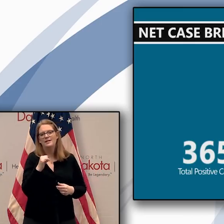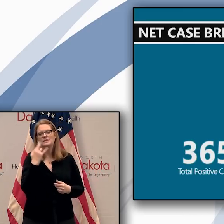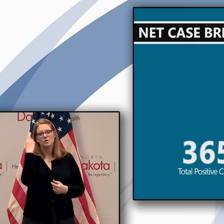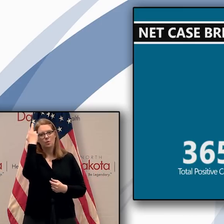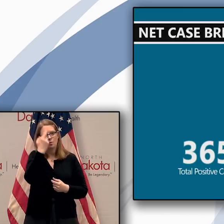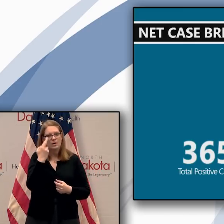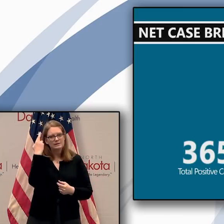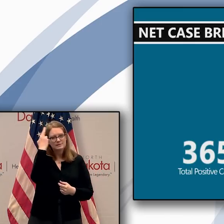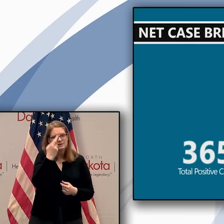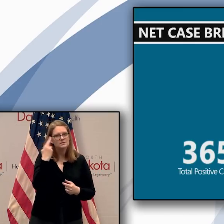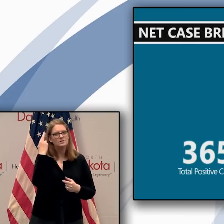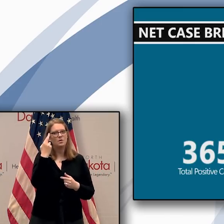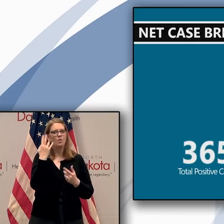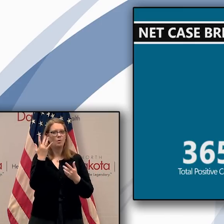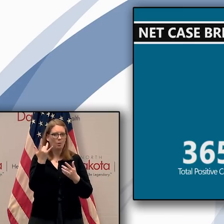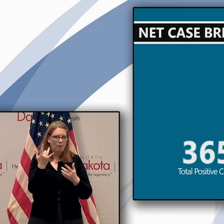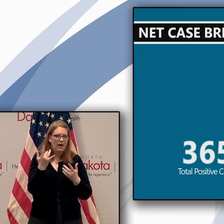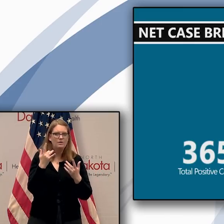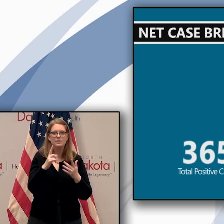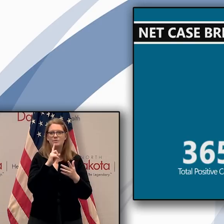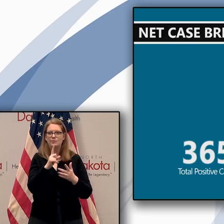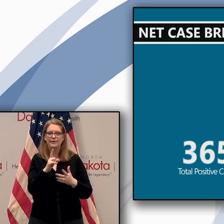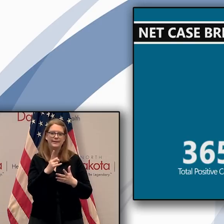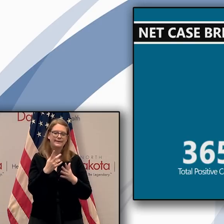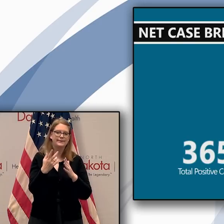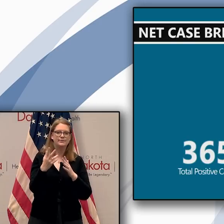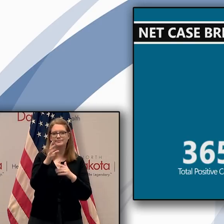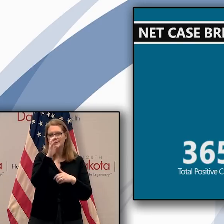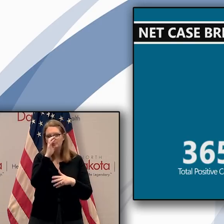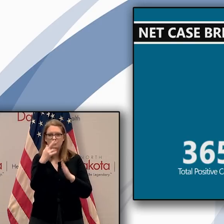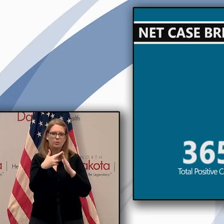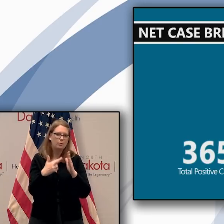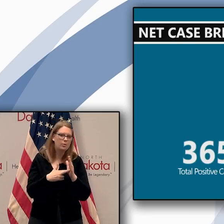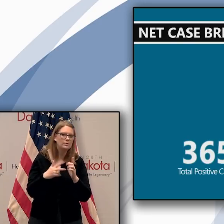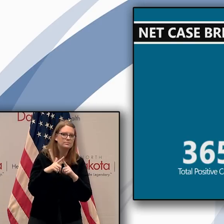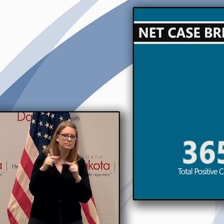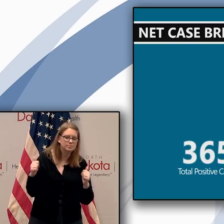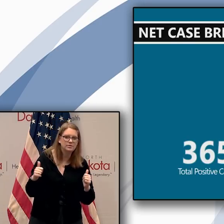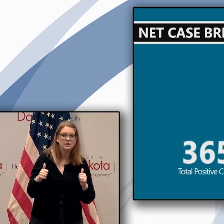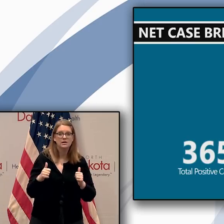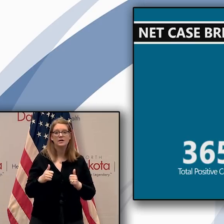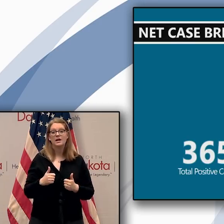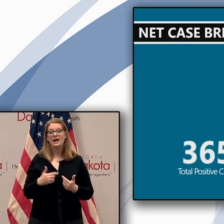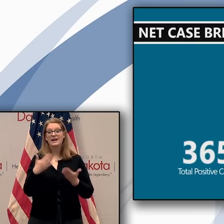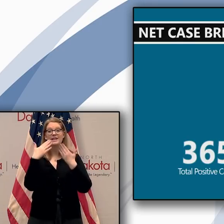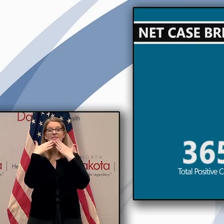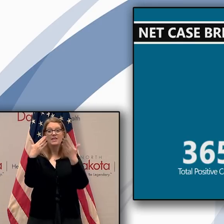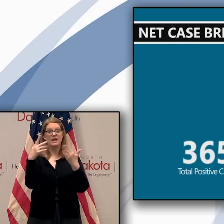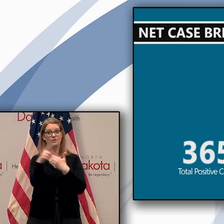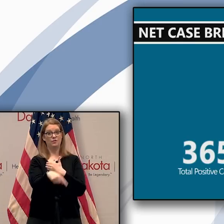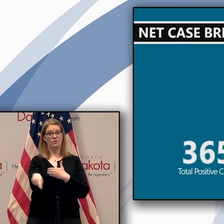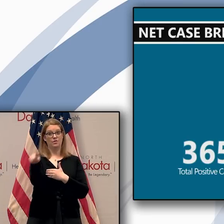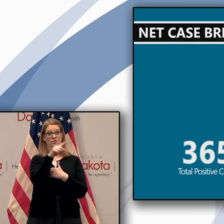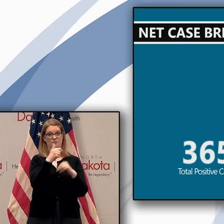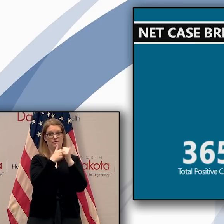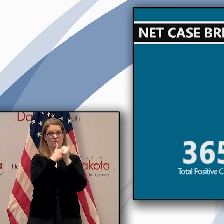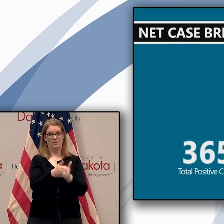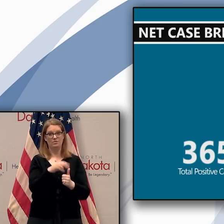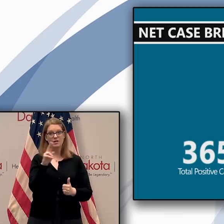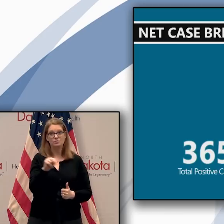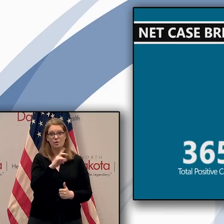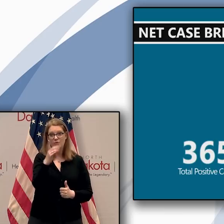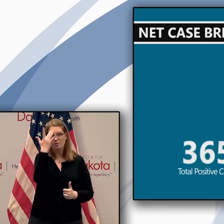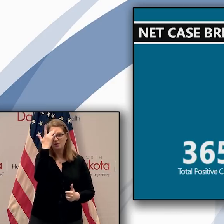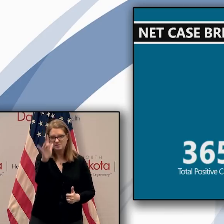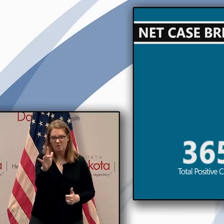that part is working, and we thank everyone for their role in practicing the North Dakota Smart Guidance, which has helped